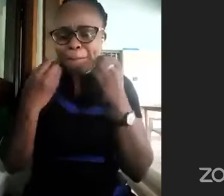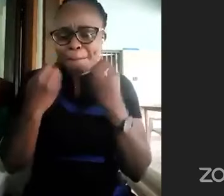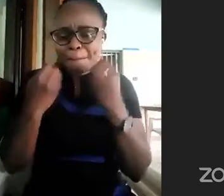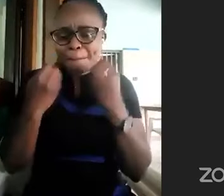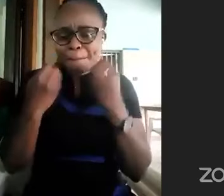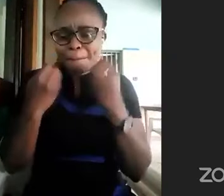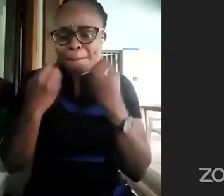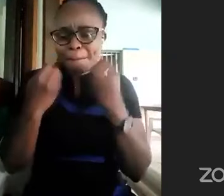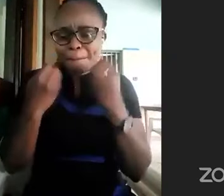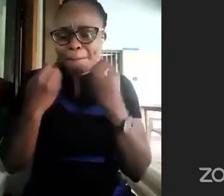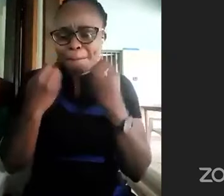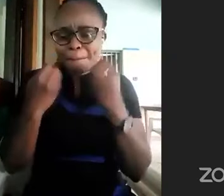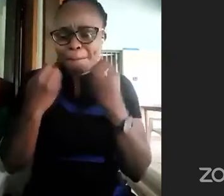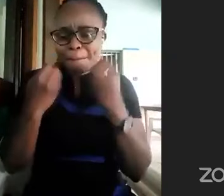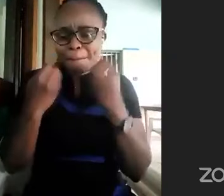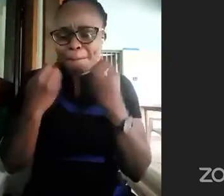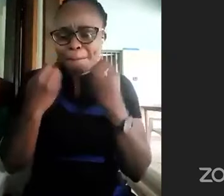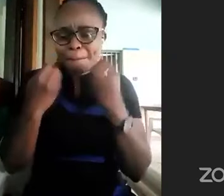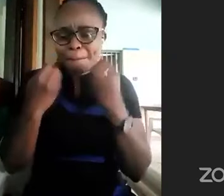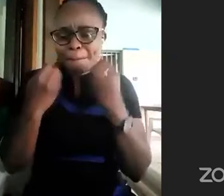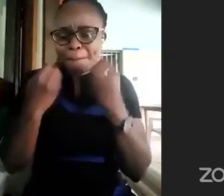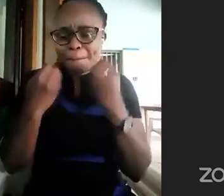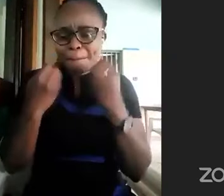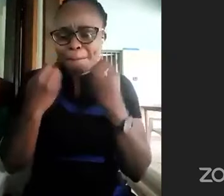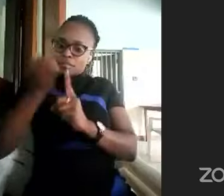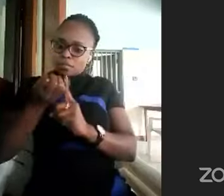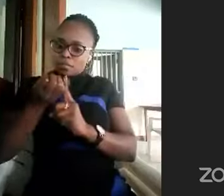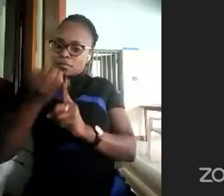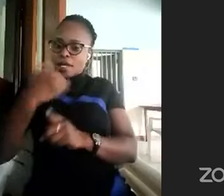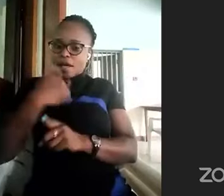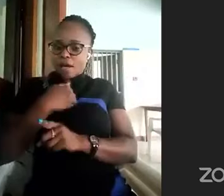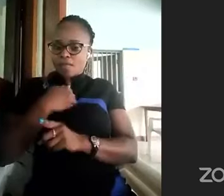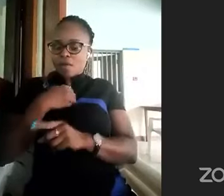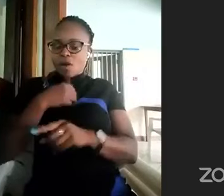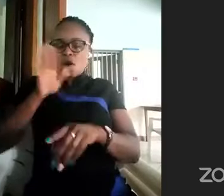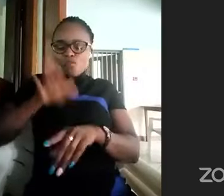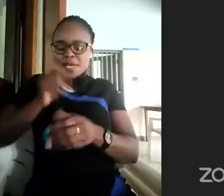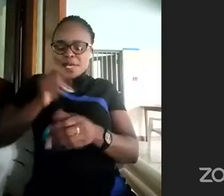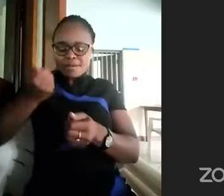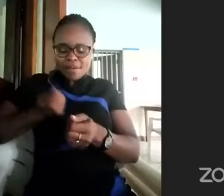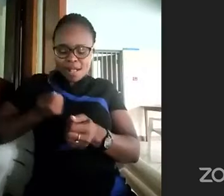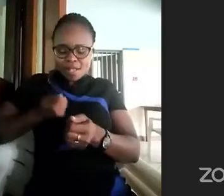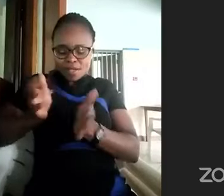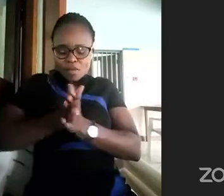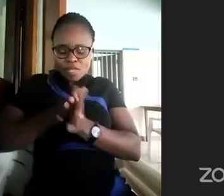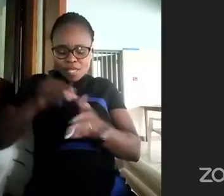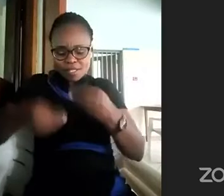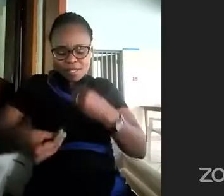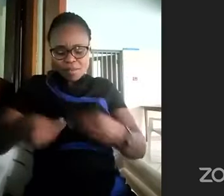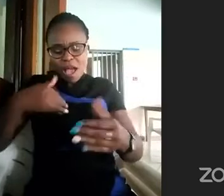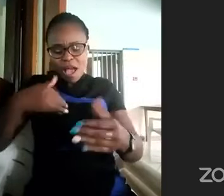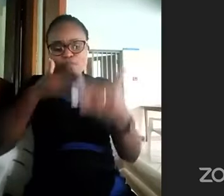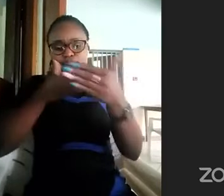disabilities face additional barriers due to the financial constraints, because we understand that not every person is financially stable